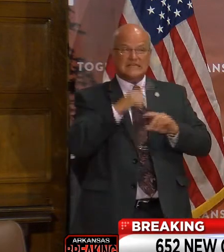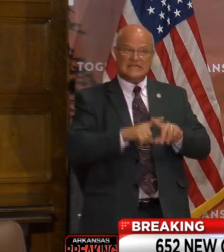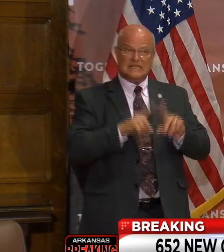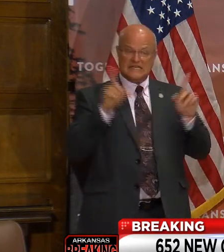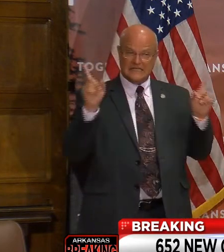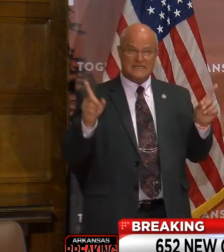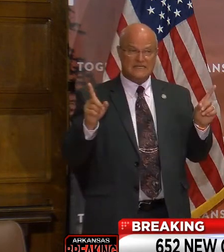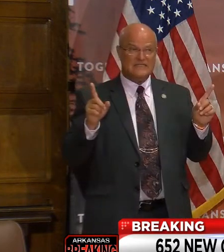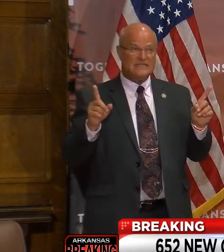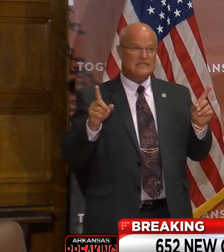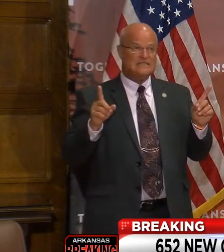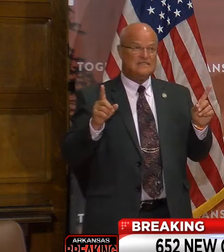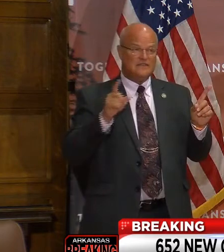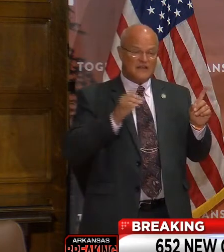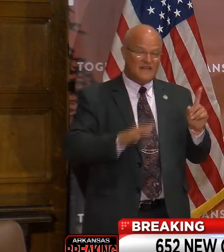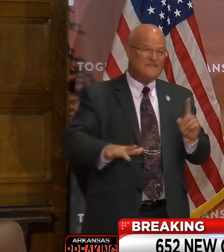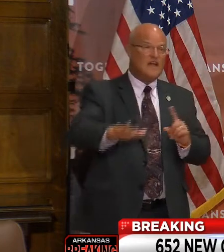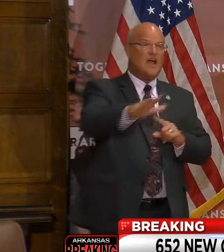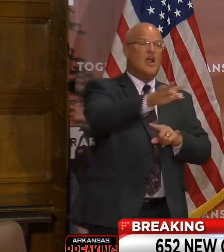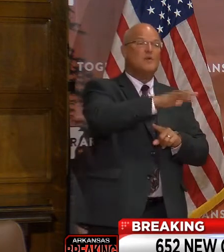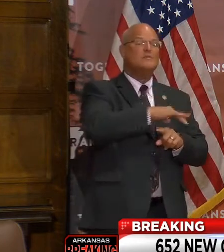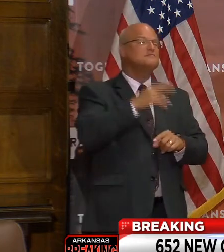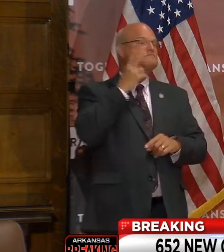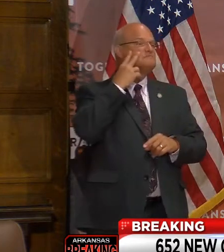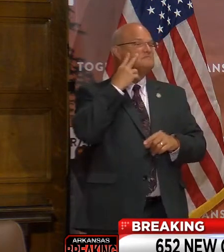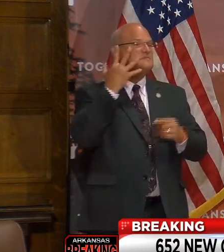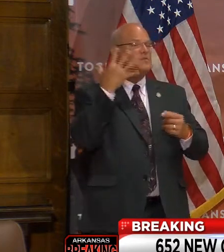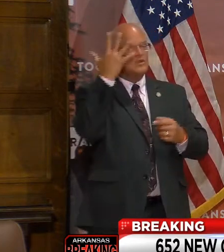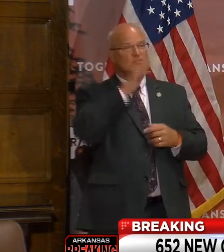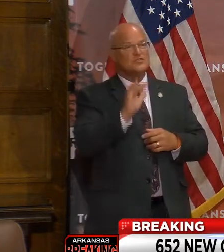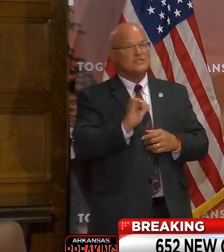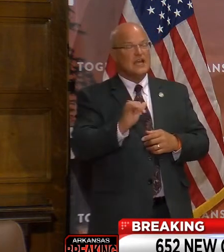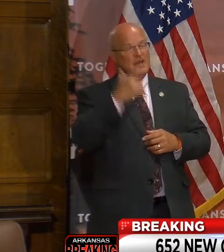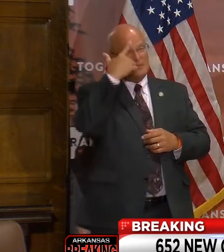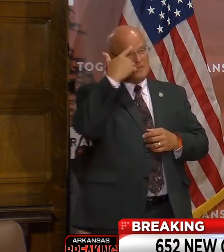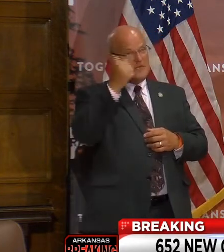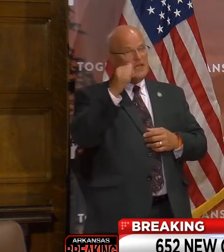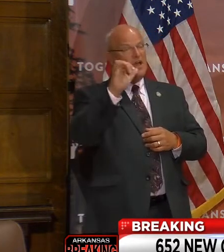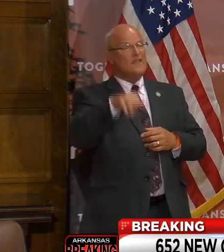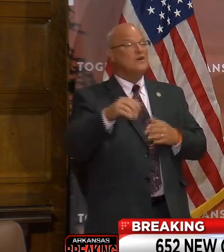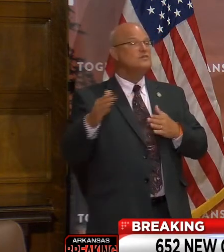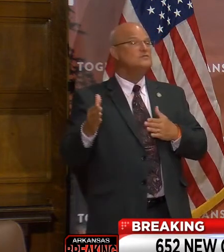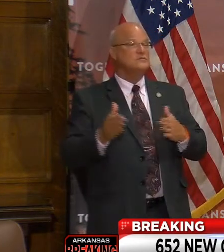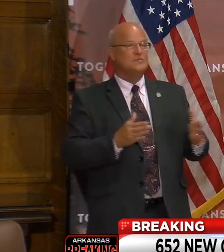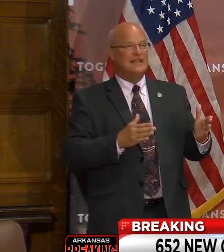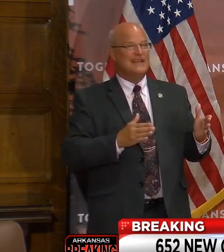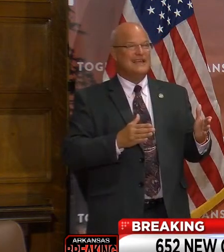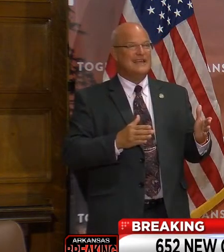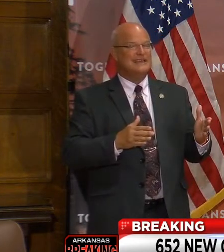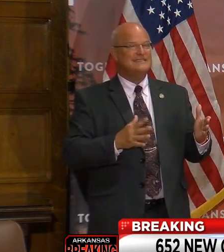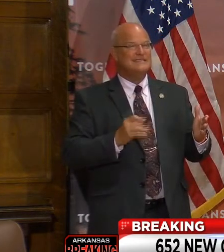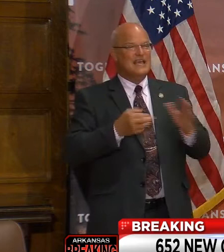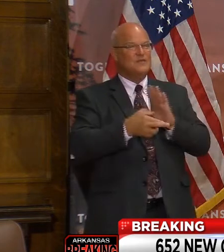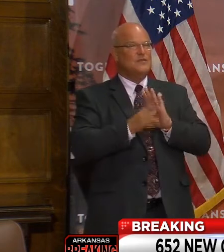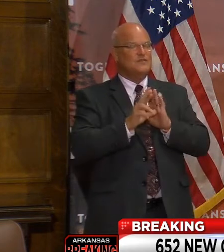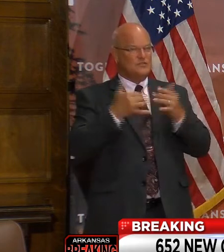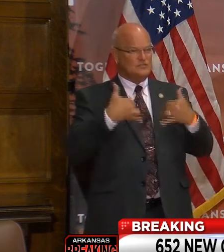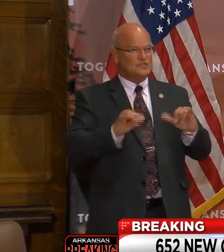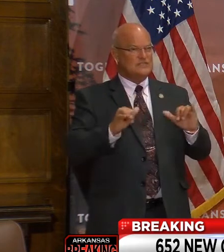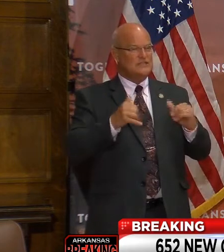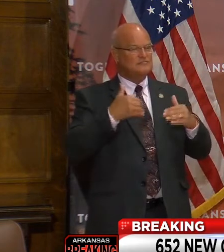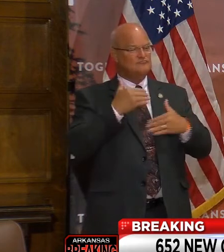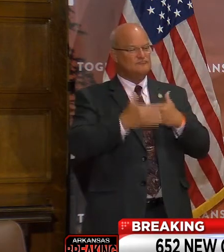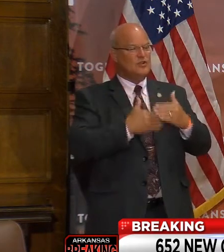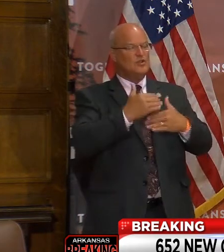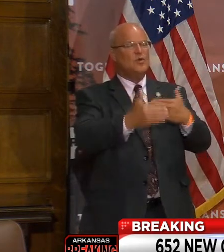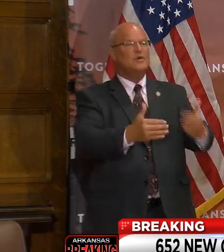different environment. We'll wait and see what it looks like, because those plans and reviews are still ongoing.